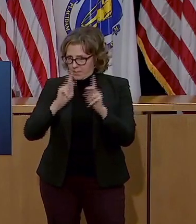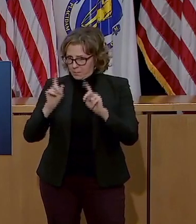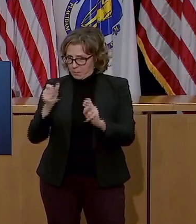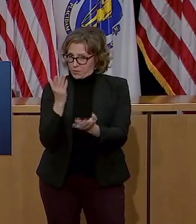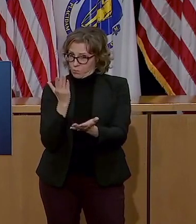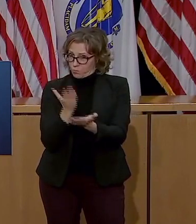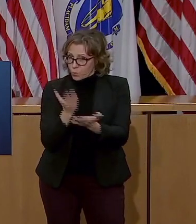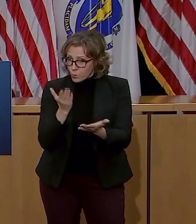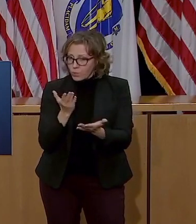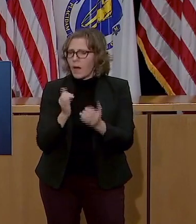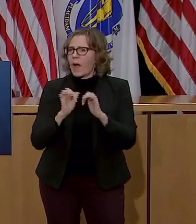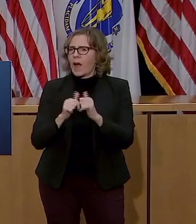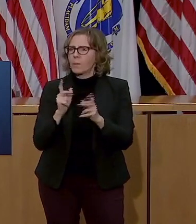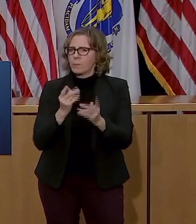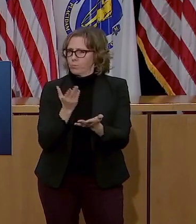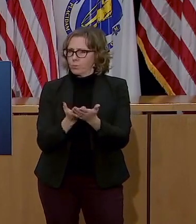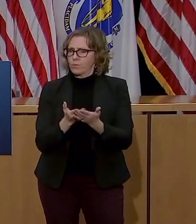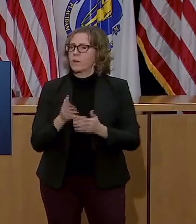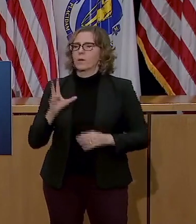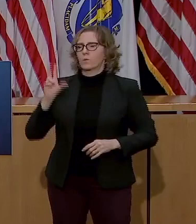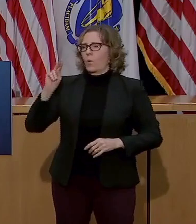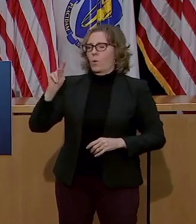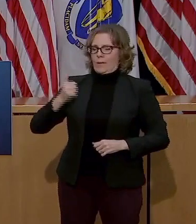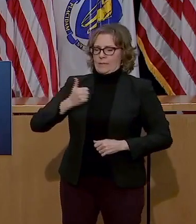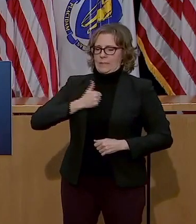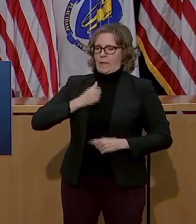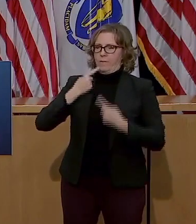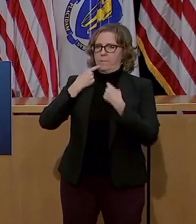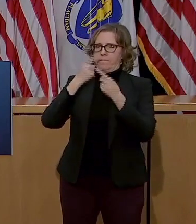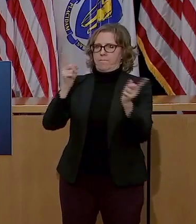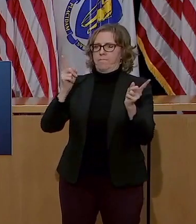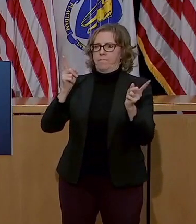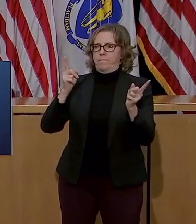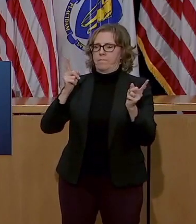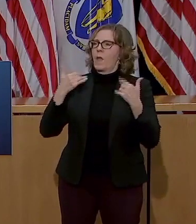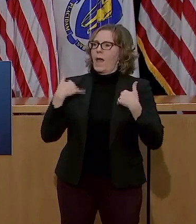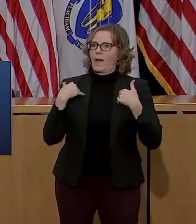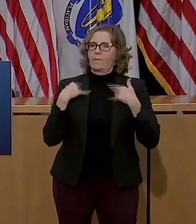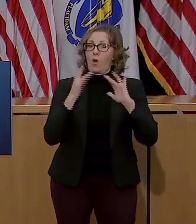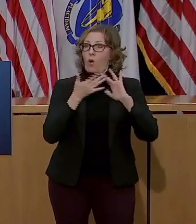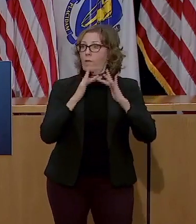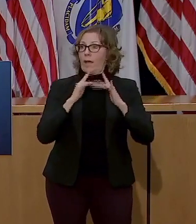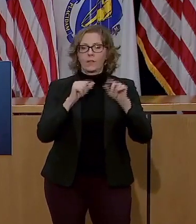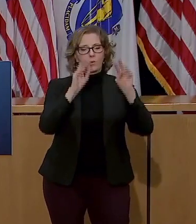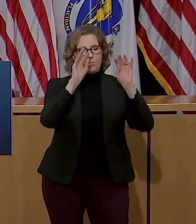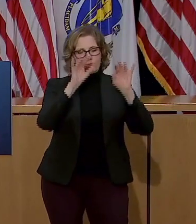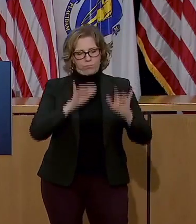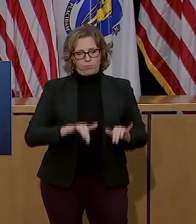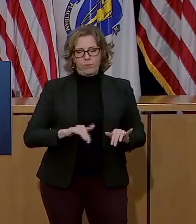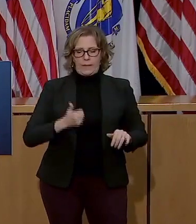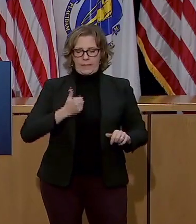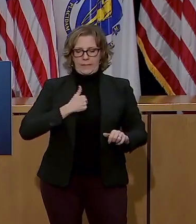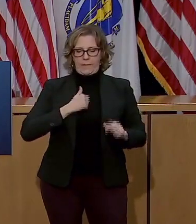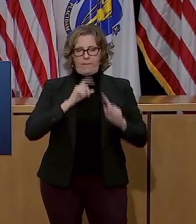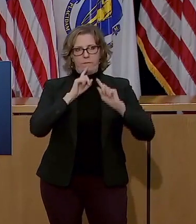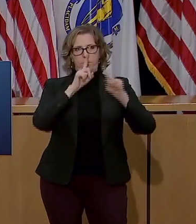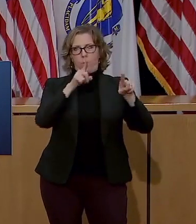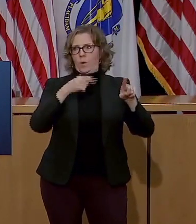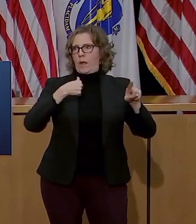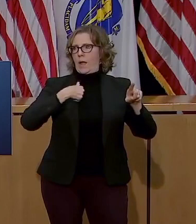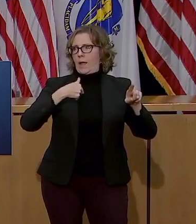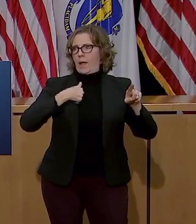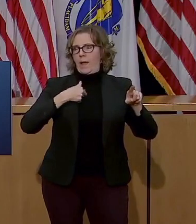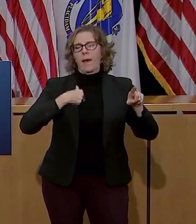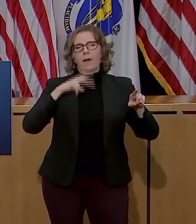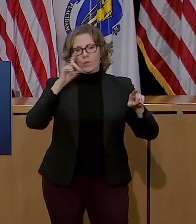online and find where you want to get vaccinated, there is a self-attestation that you also fill out. It's up now. Is